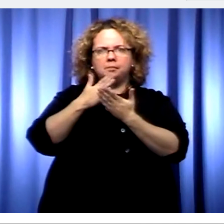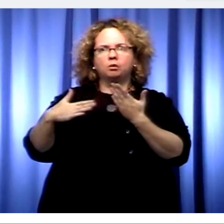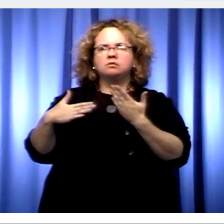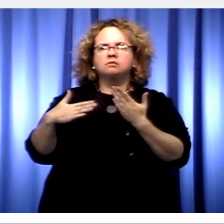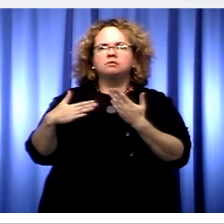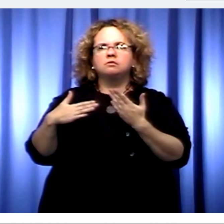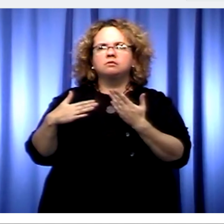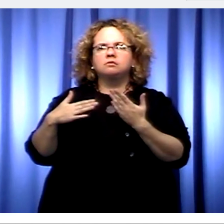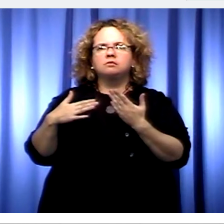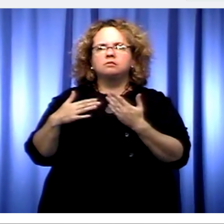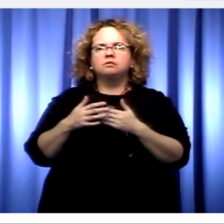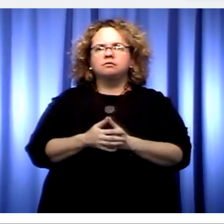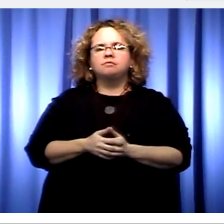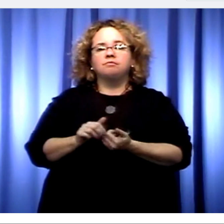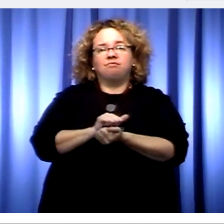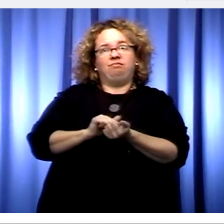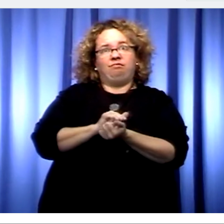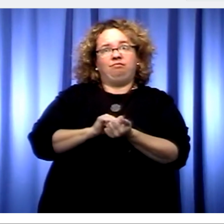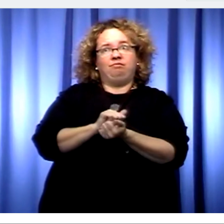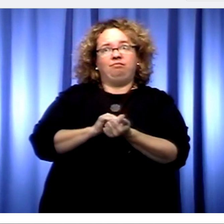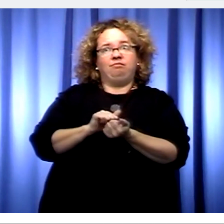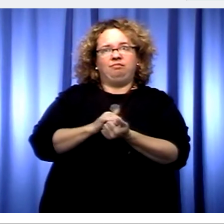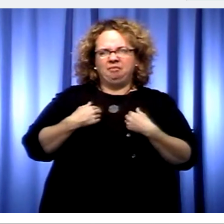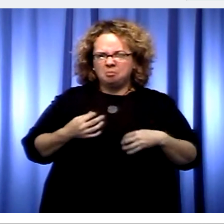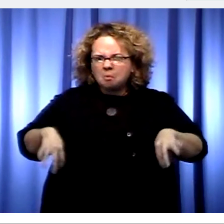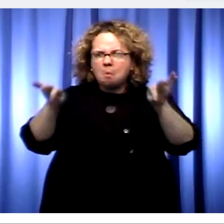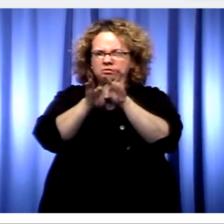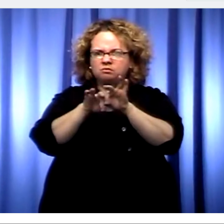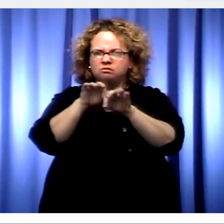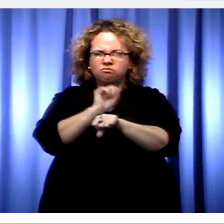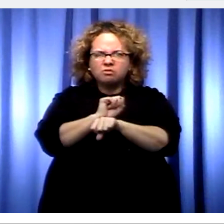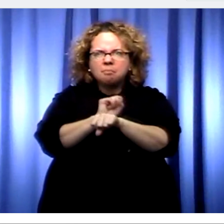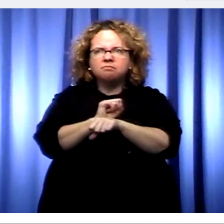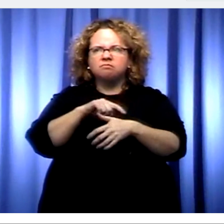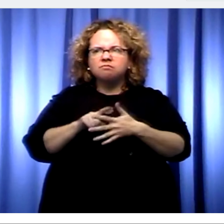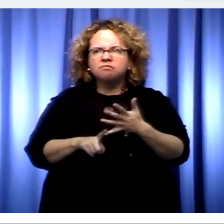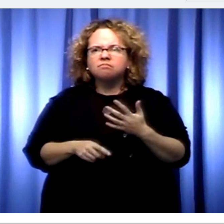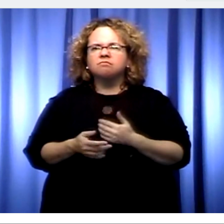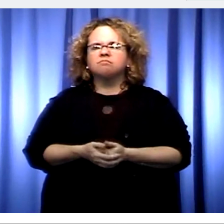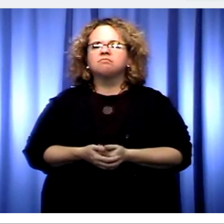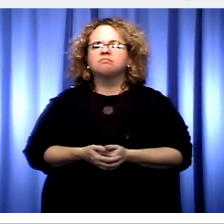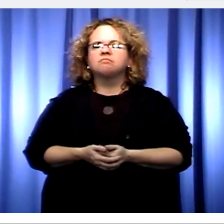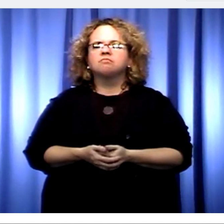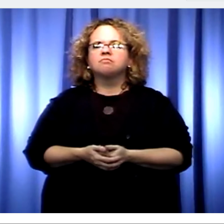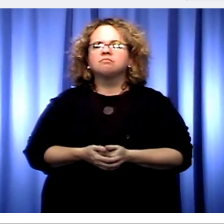And it creates this small ball within your mouth.